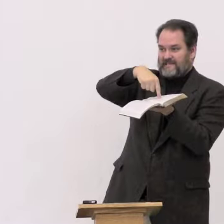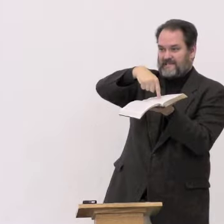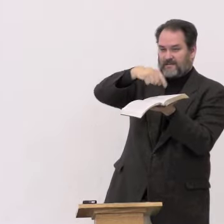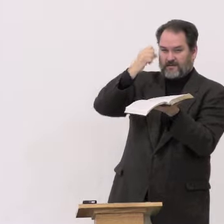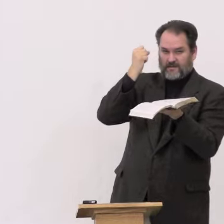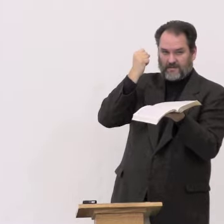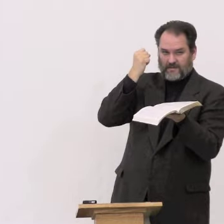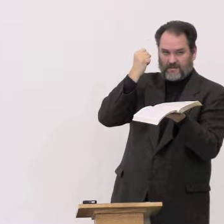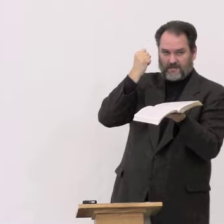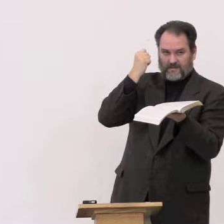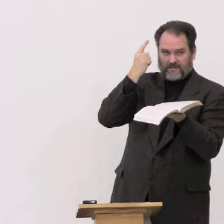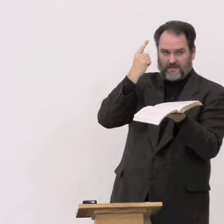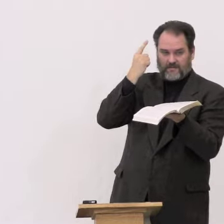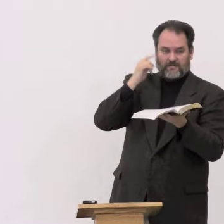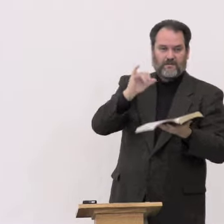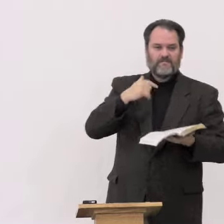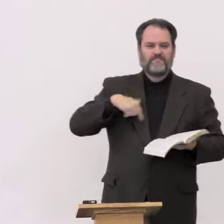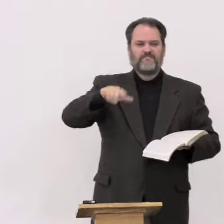as long as it doesn't contradict the Bible.